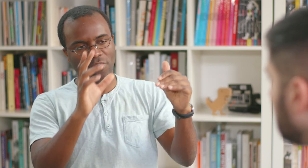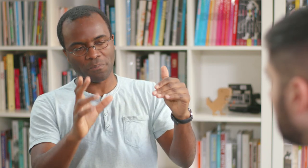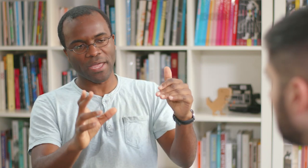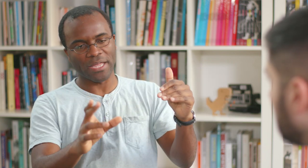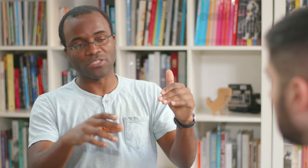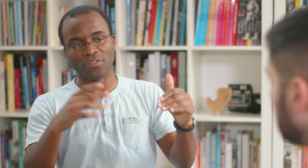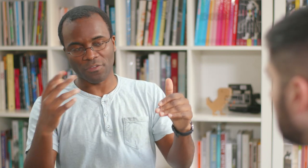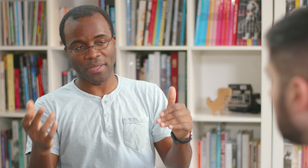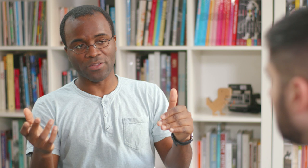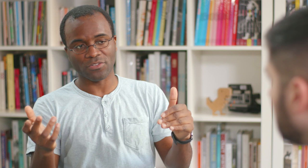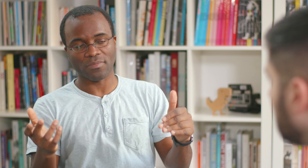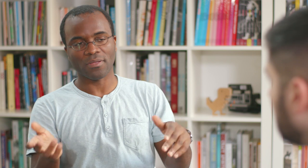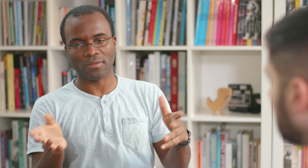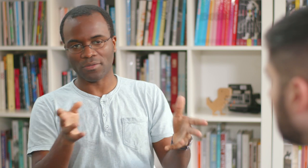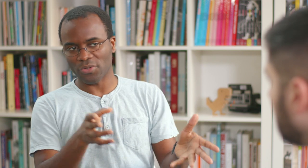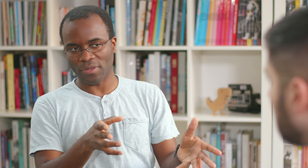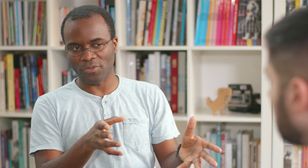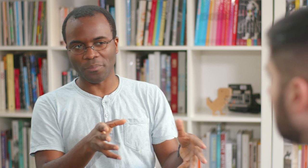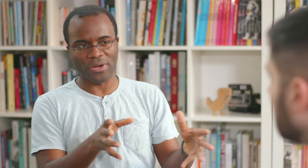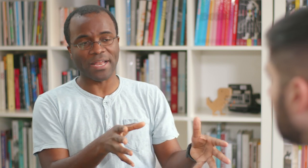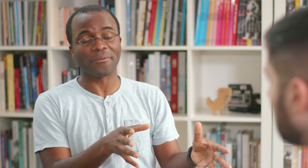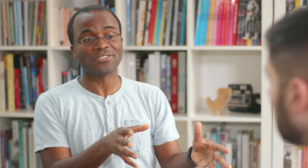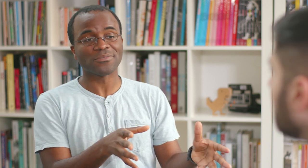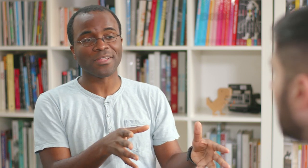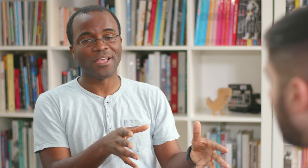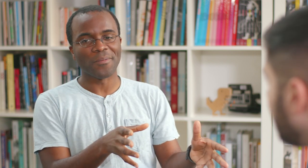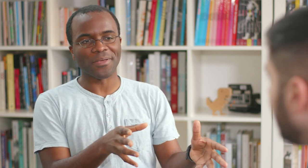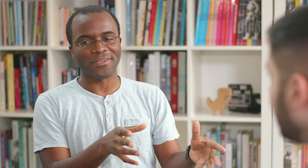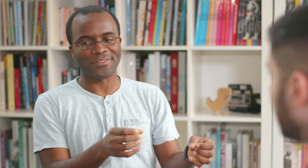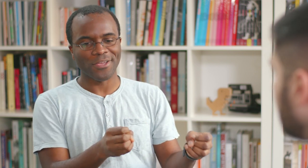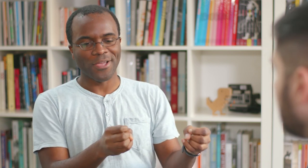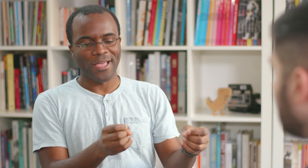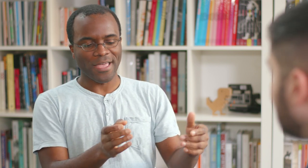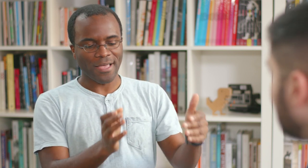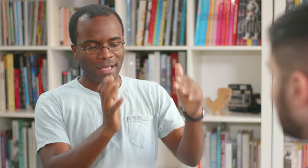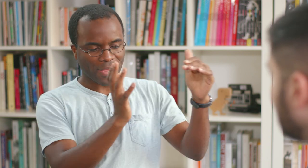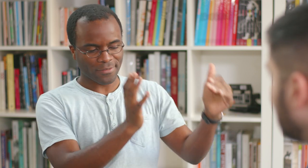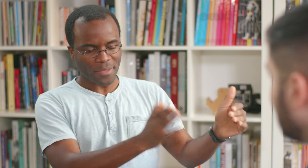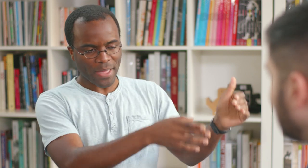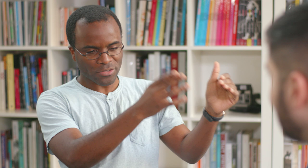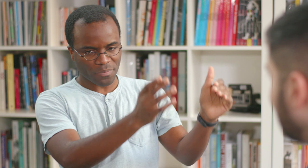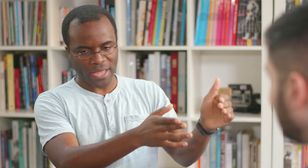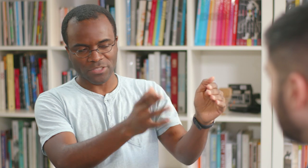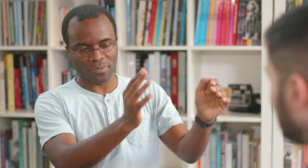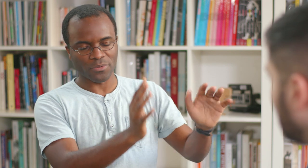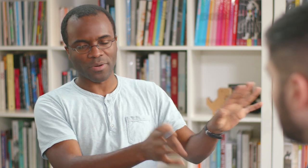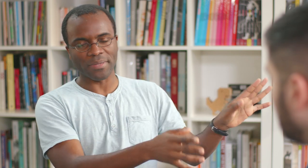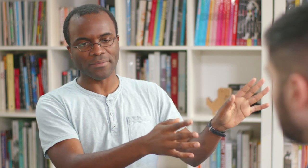this page to this page notice i'm using print language yep because i can say page to page and people know what i mean